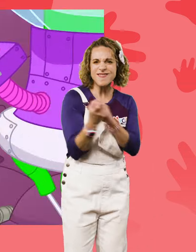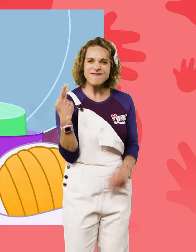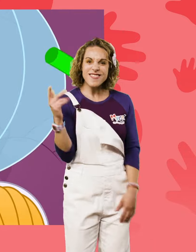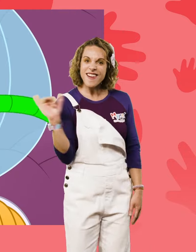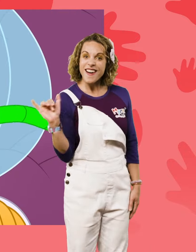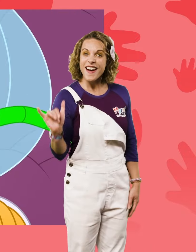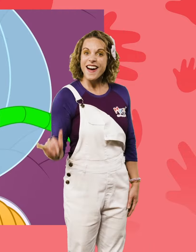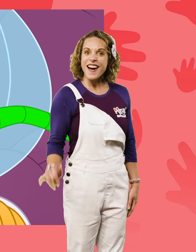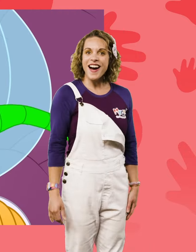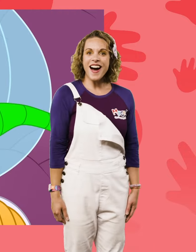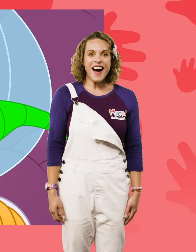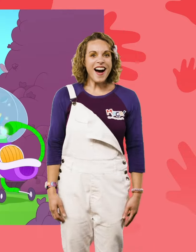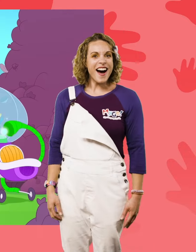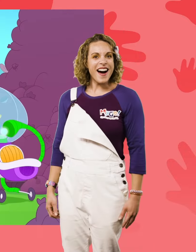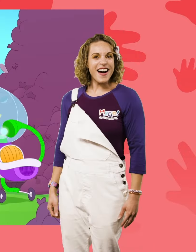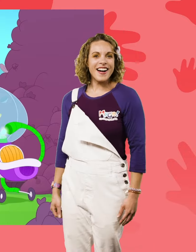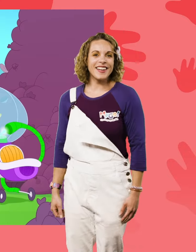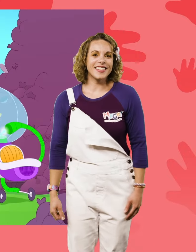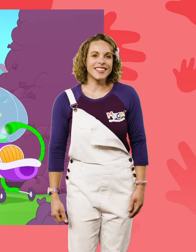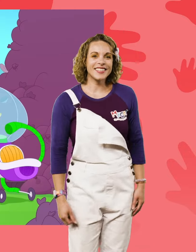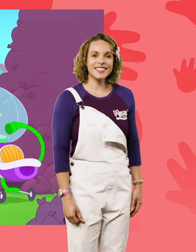too.